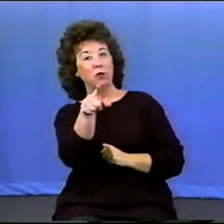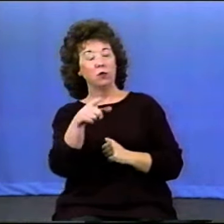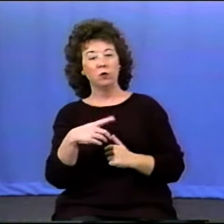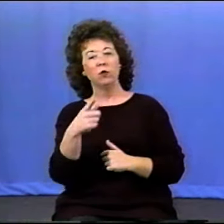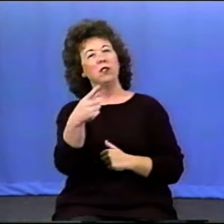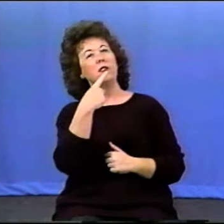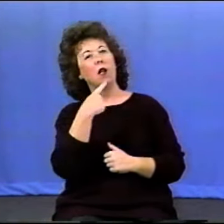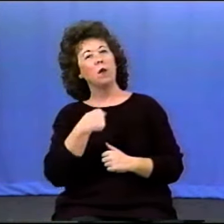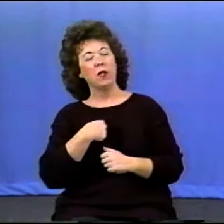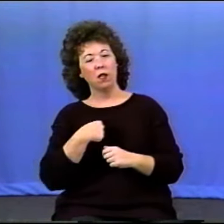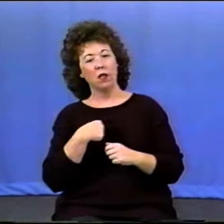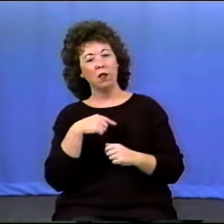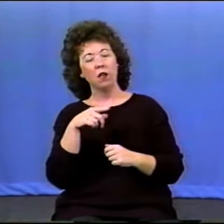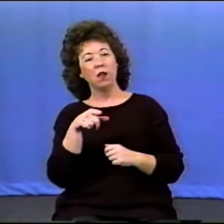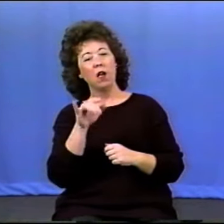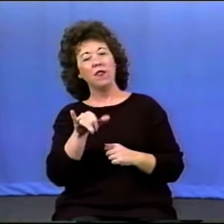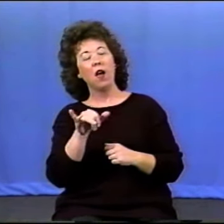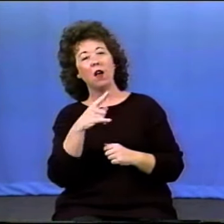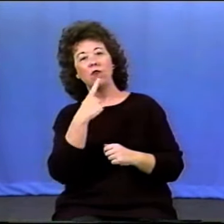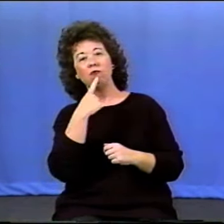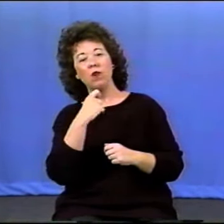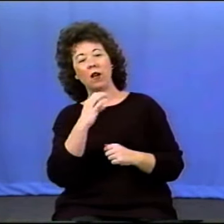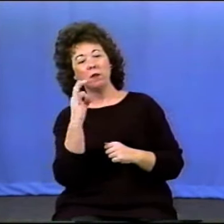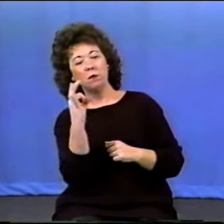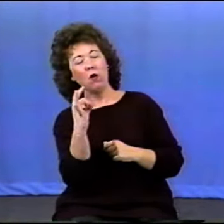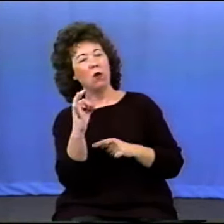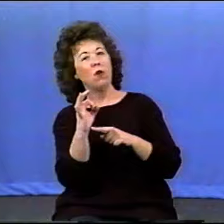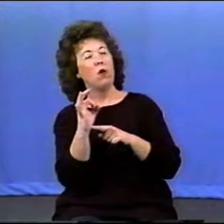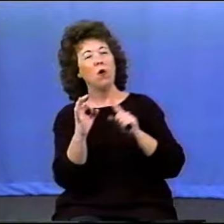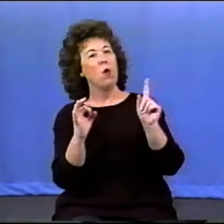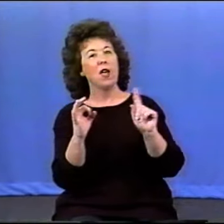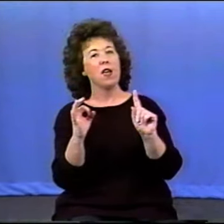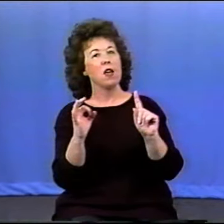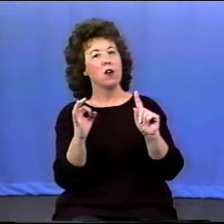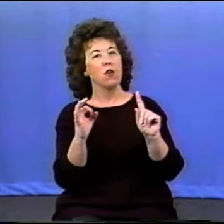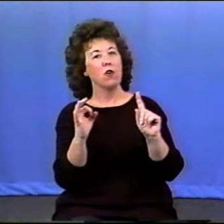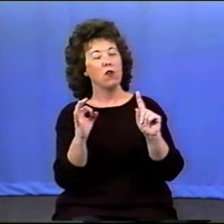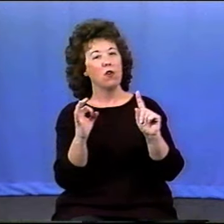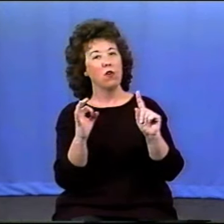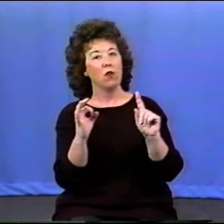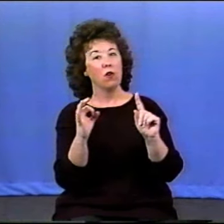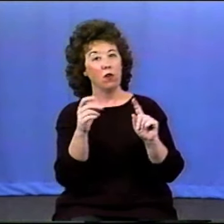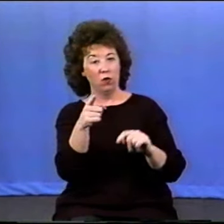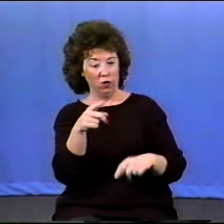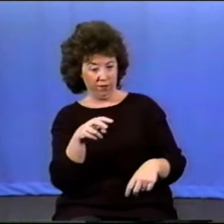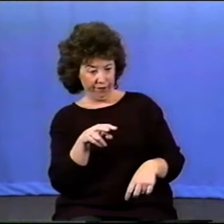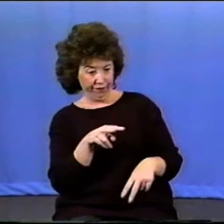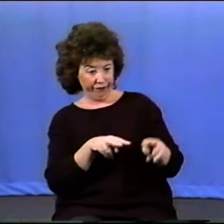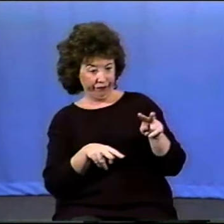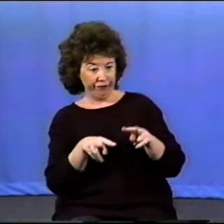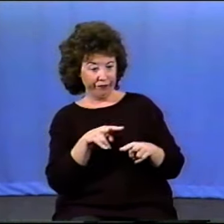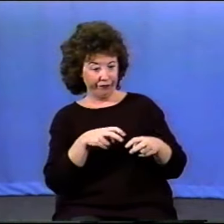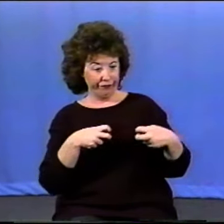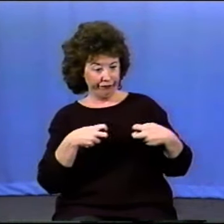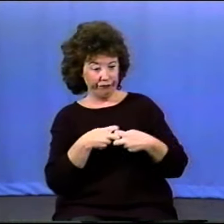to describe where on the ball that red dot is, you would have a very hard time,